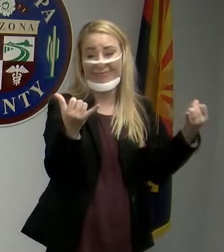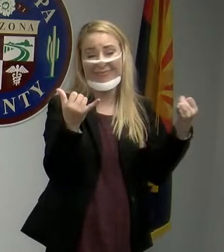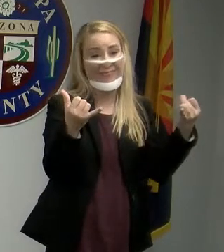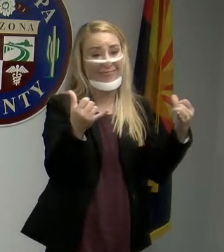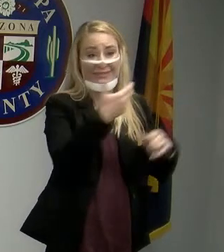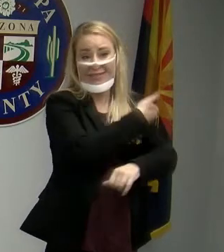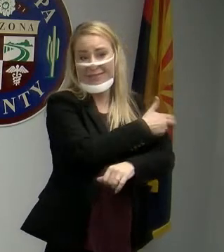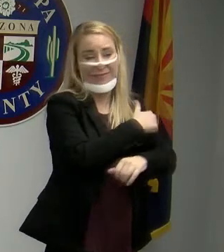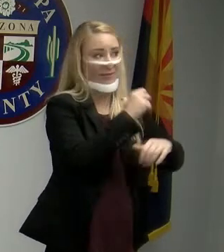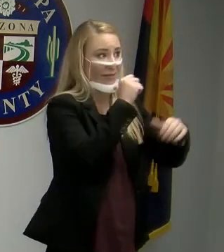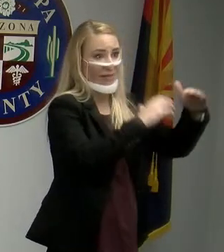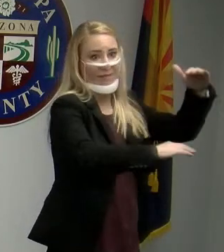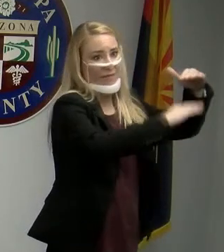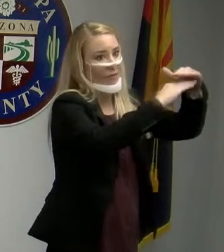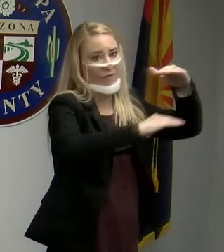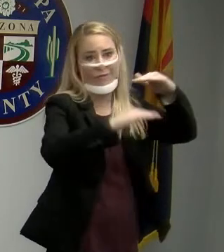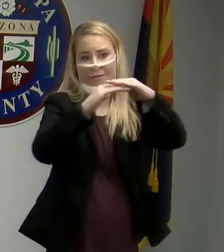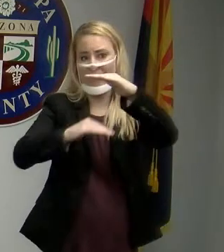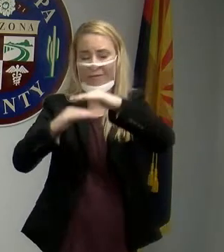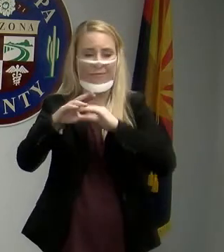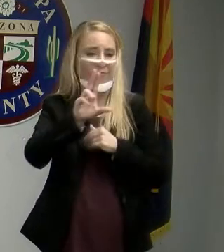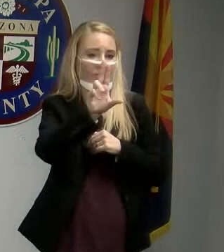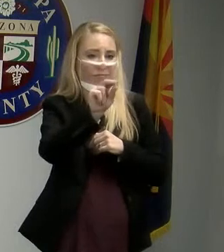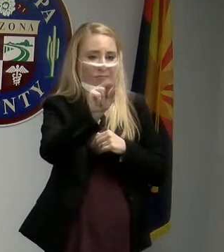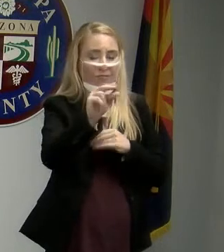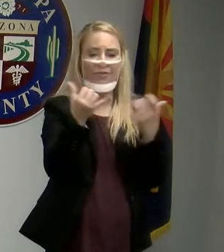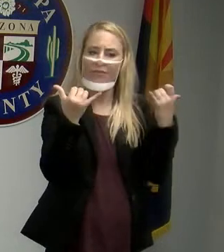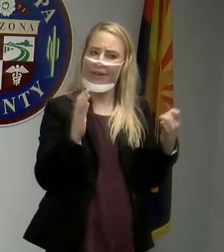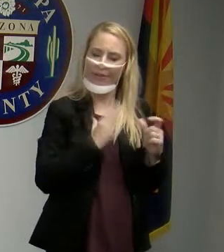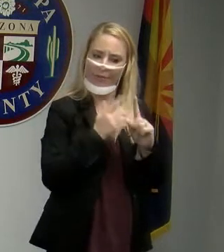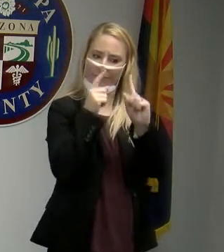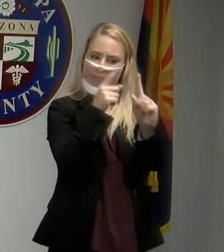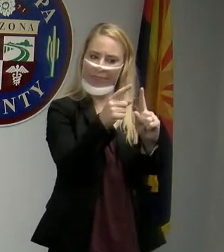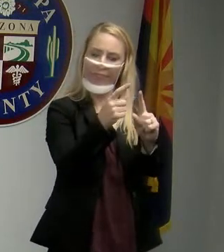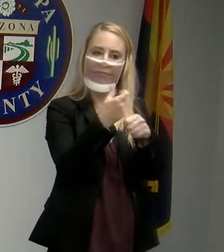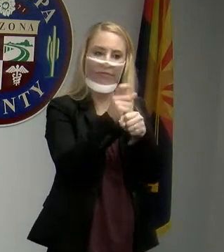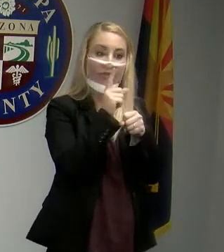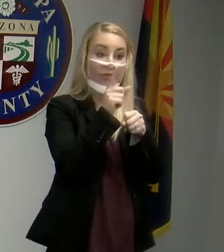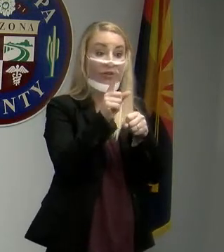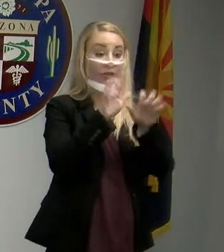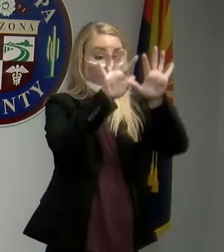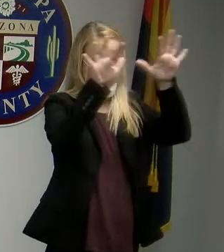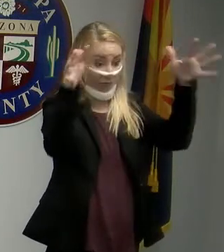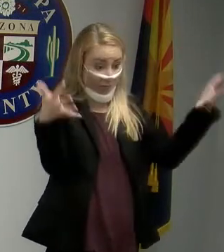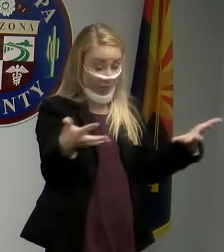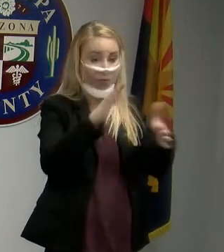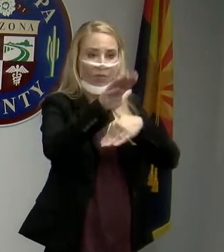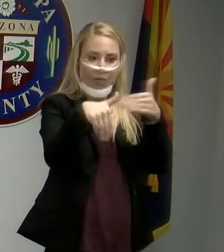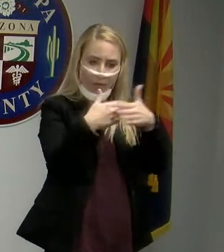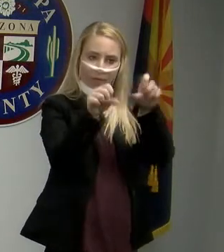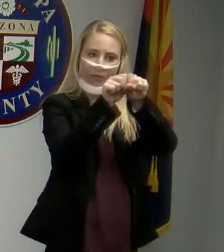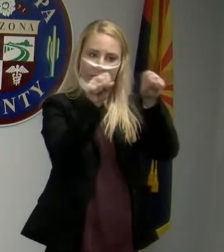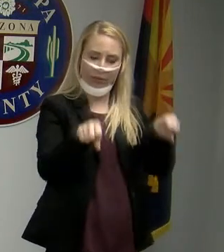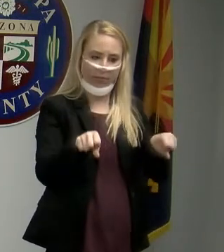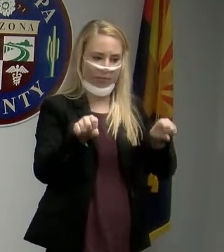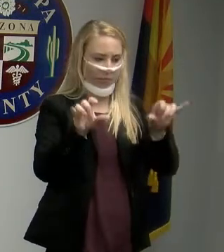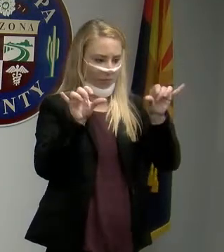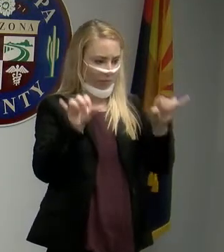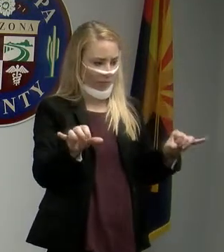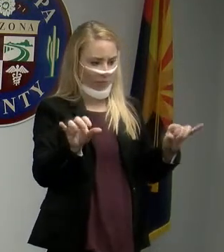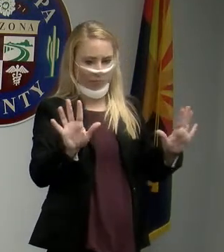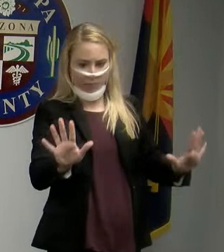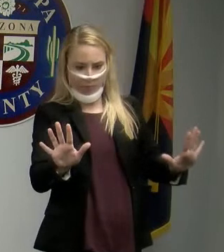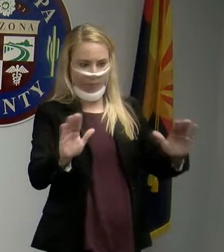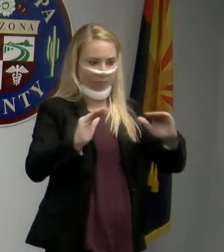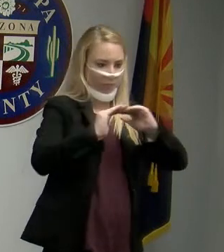and really our focus is on preservation of the system as a whole, to make sure that all major 3 parts of the